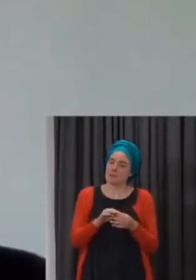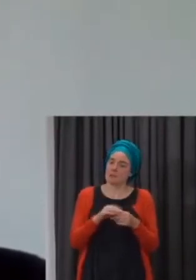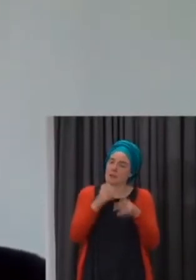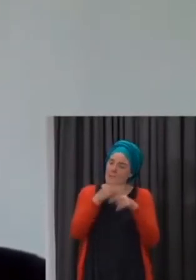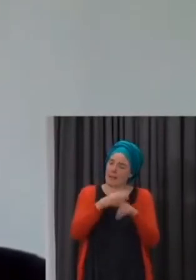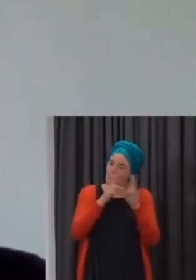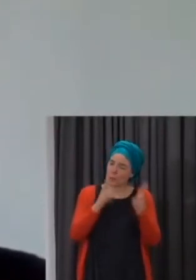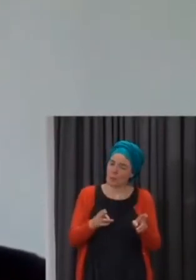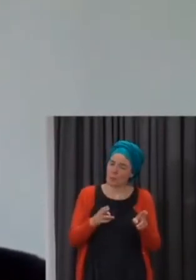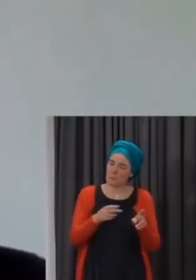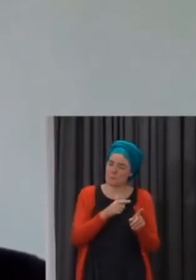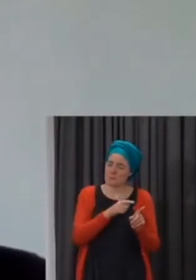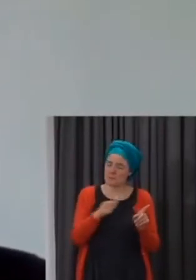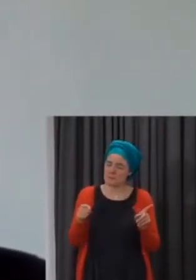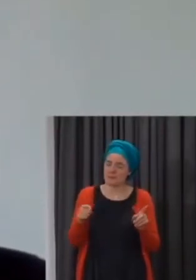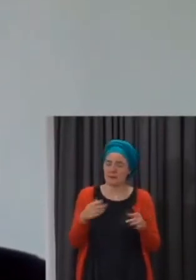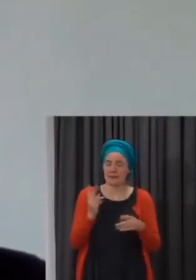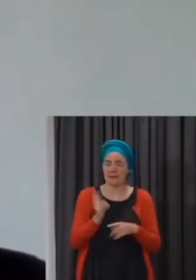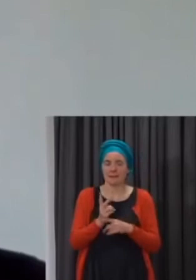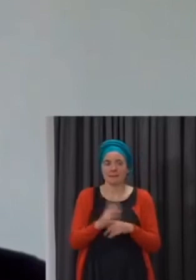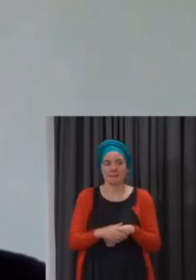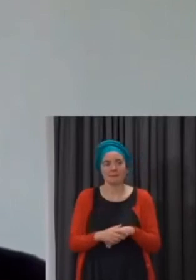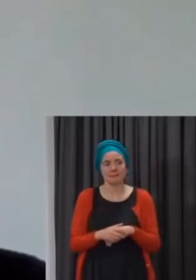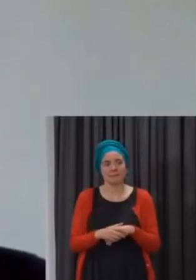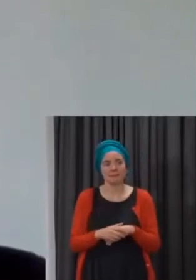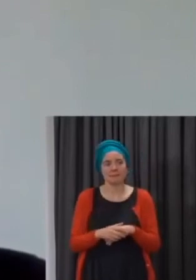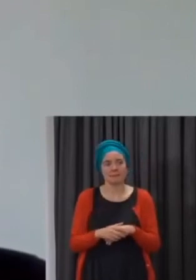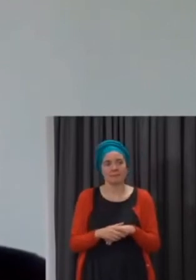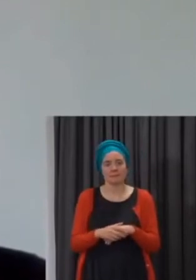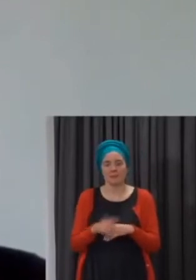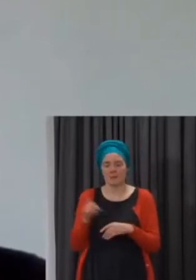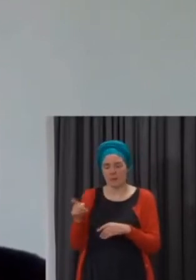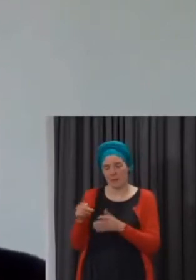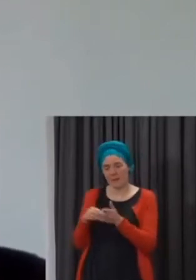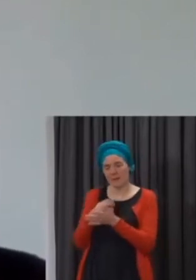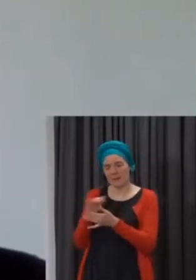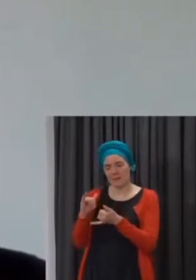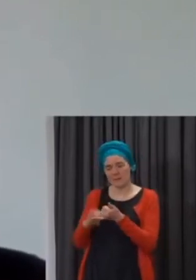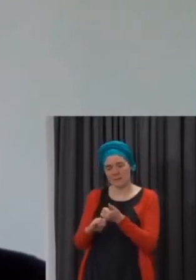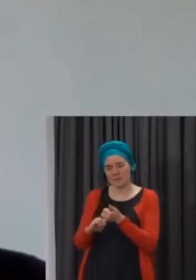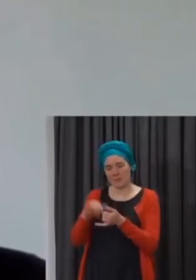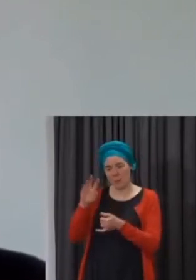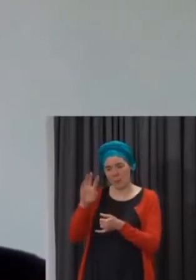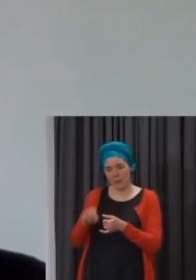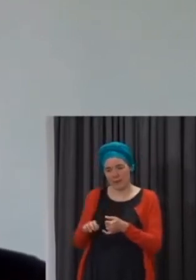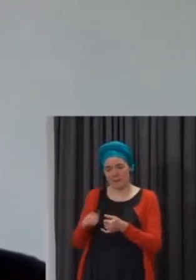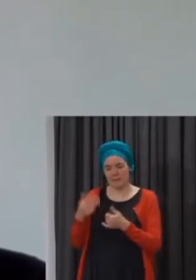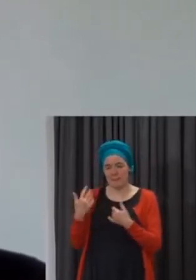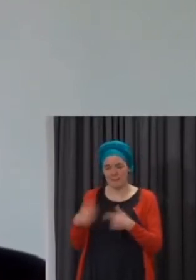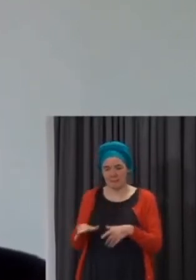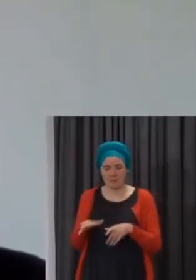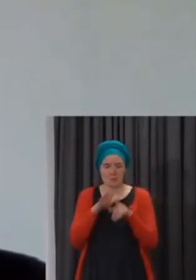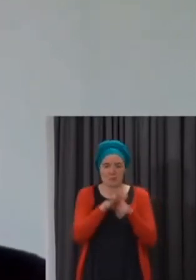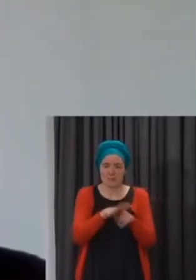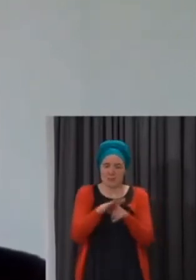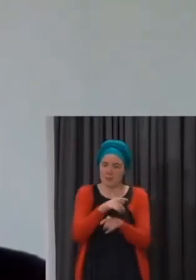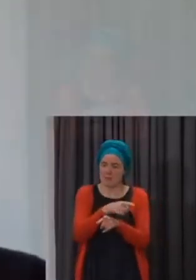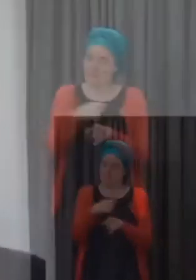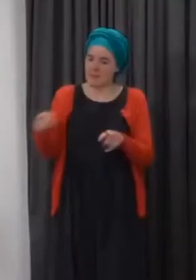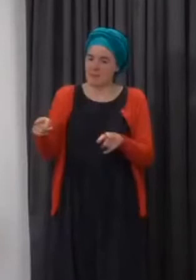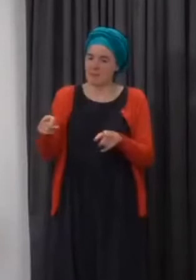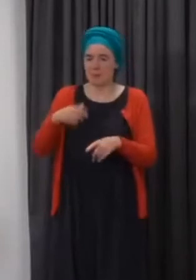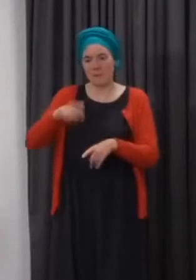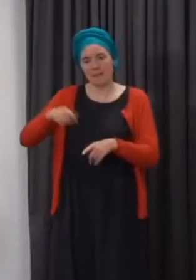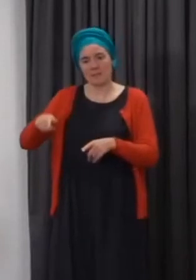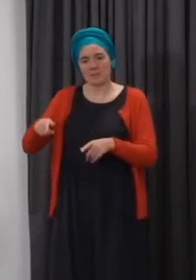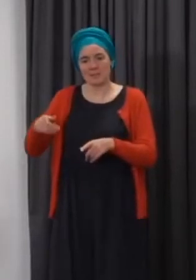accept that the NHS in Wales has put pressure on care homes to take in patients during the crisis? Our